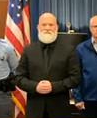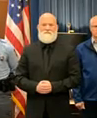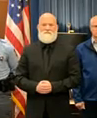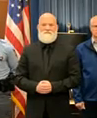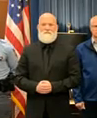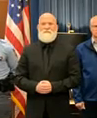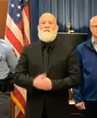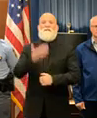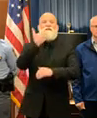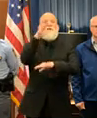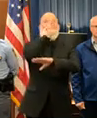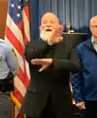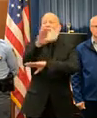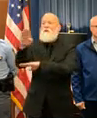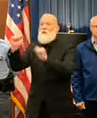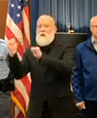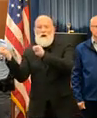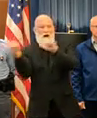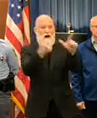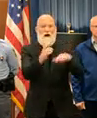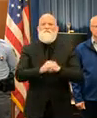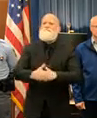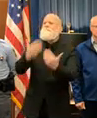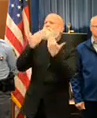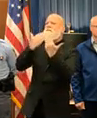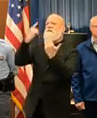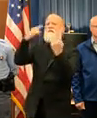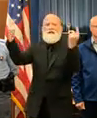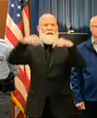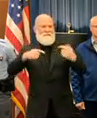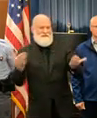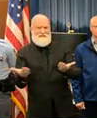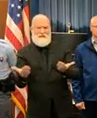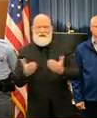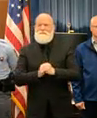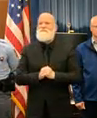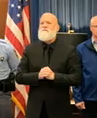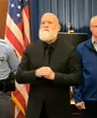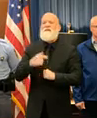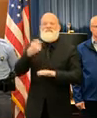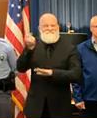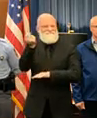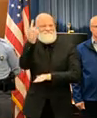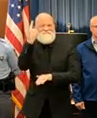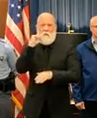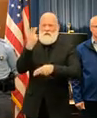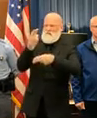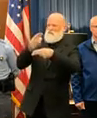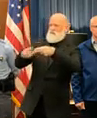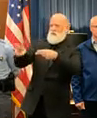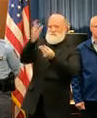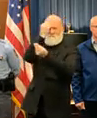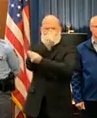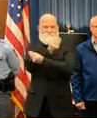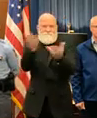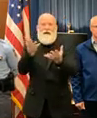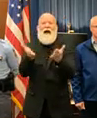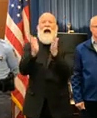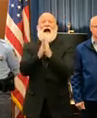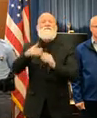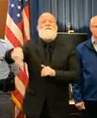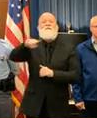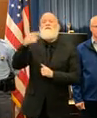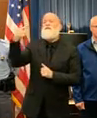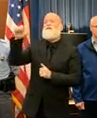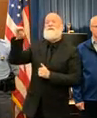All right, well, good afternoon, everyone. Thank you all for being here on a little bit of a short notice. I've asked Georgia Emergency Management and Homeland Security